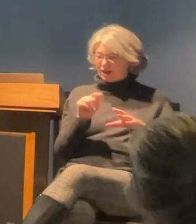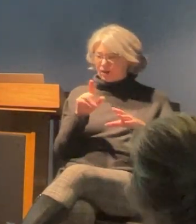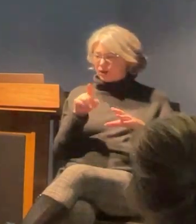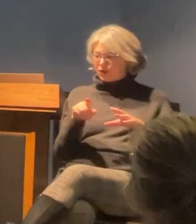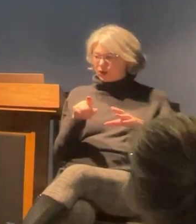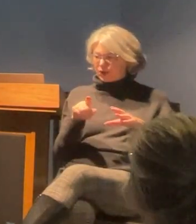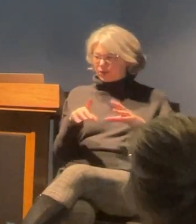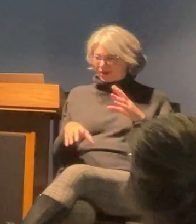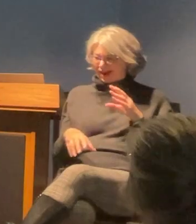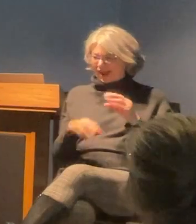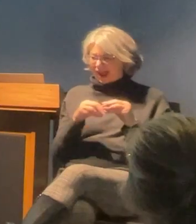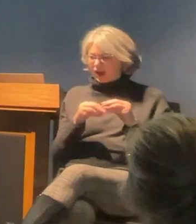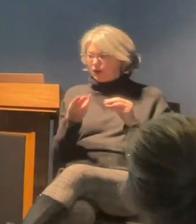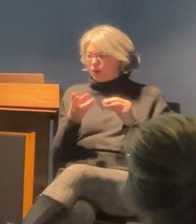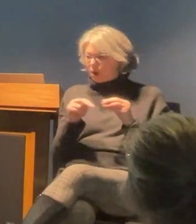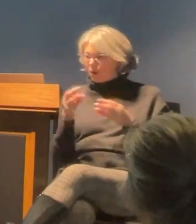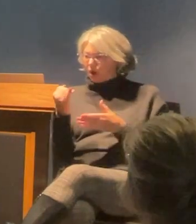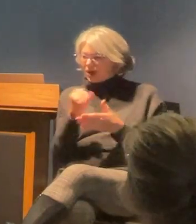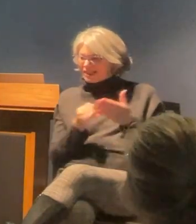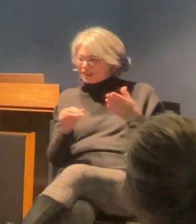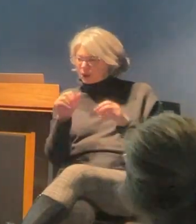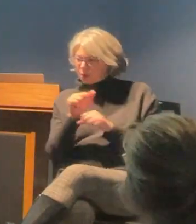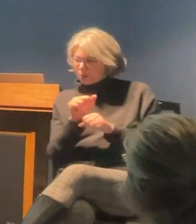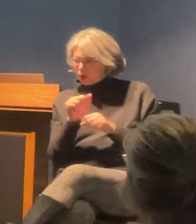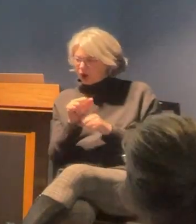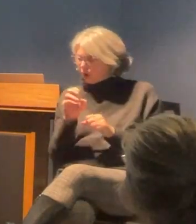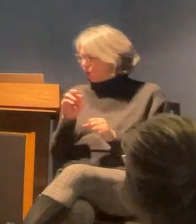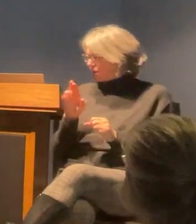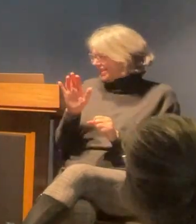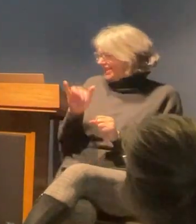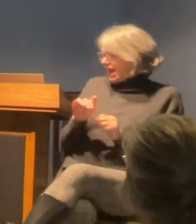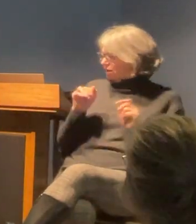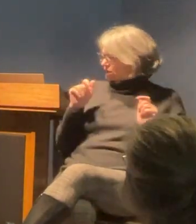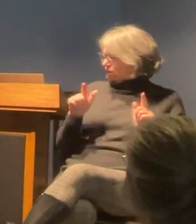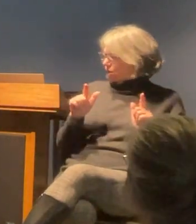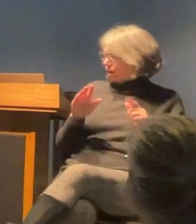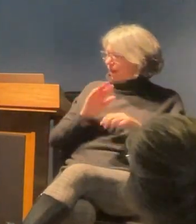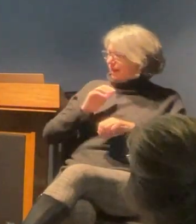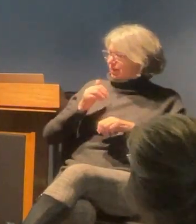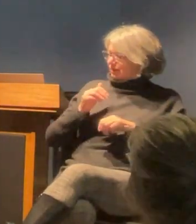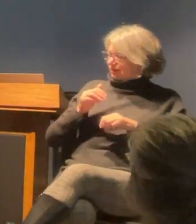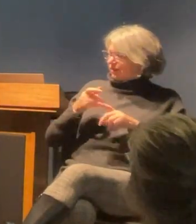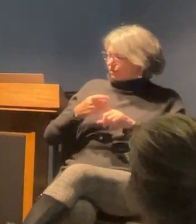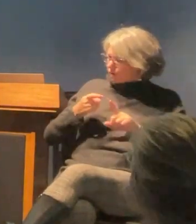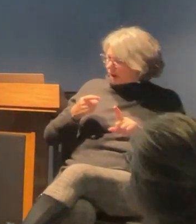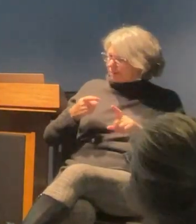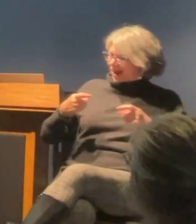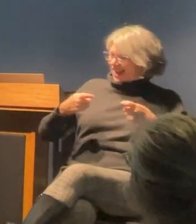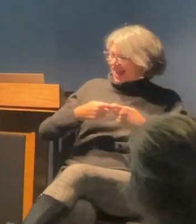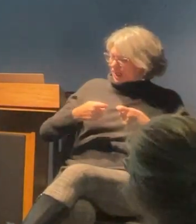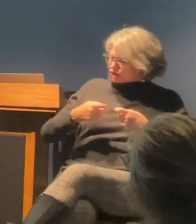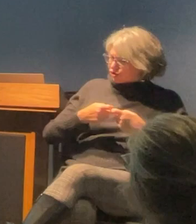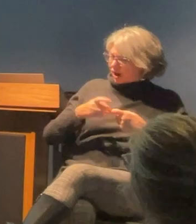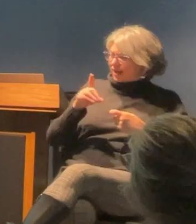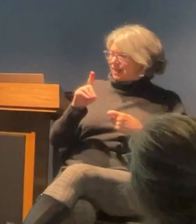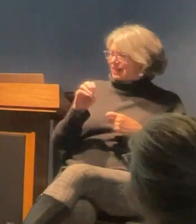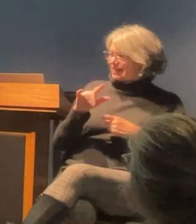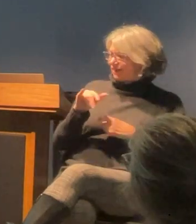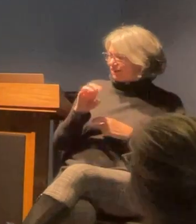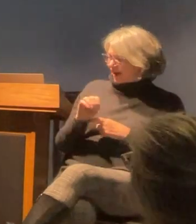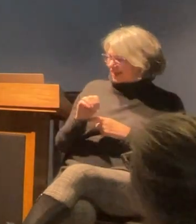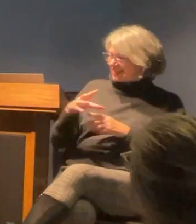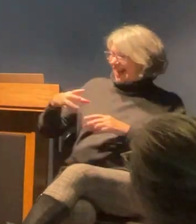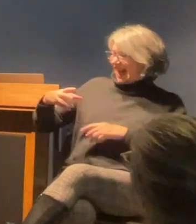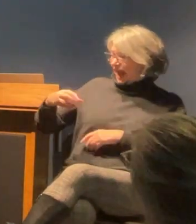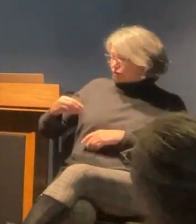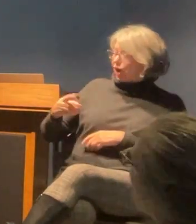you augment it with your own artistic work, or is that all based on some kind of electronic device that